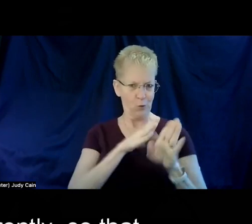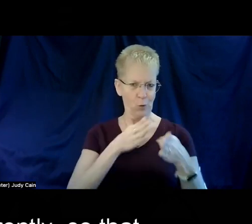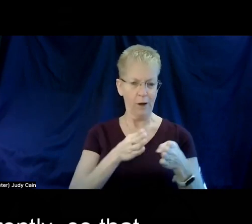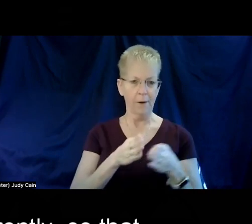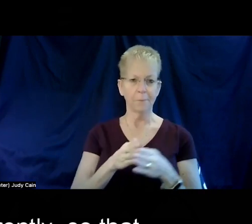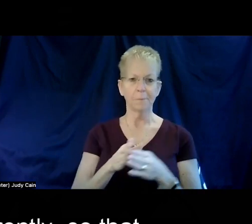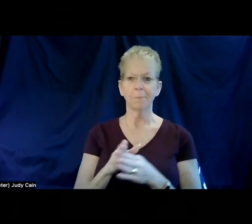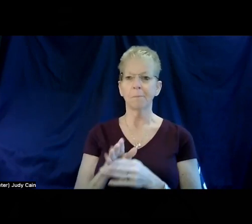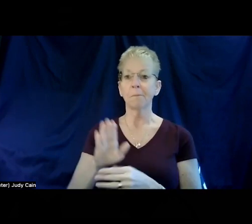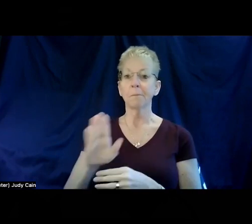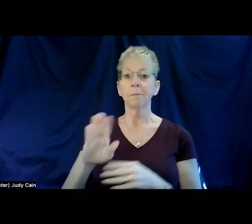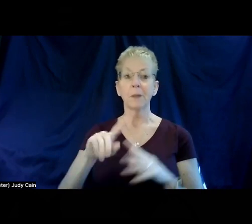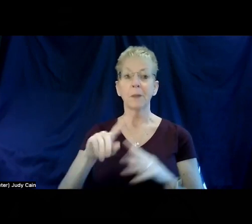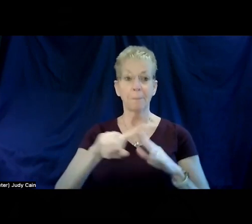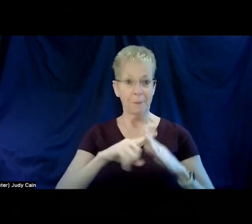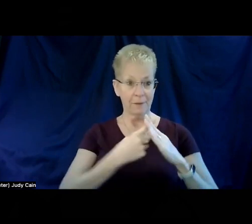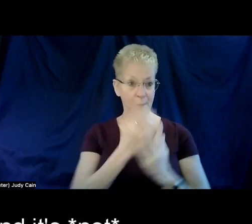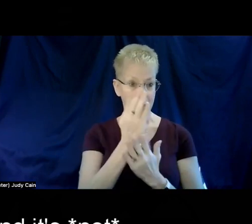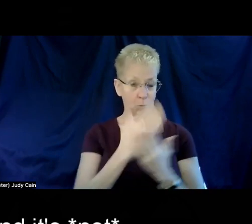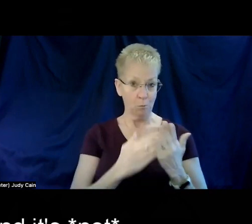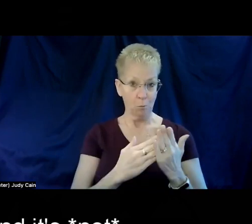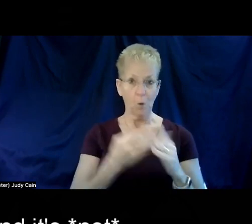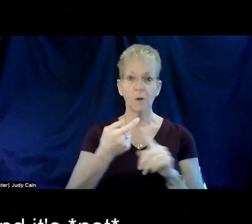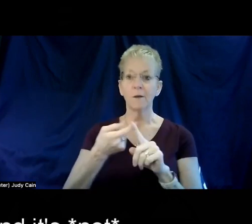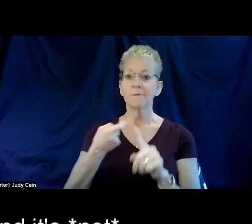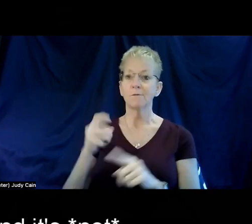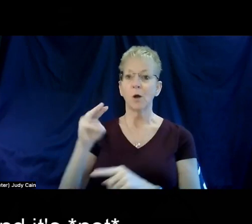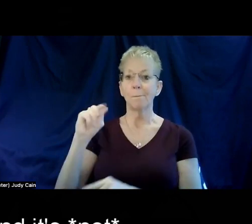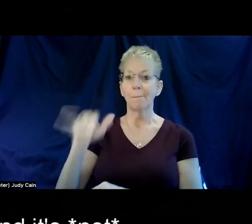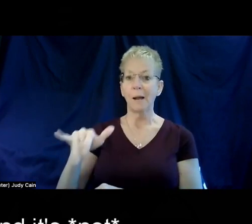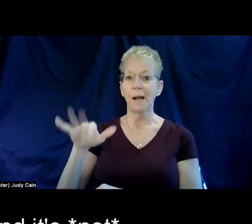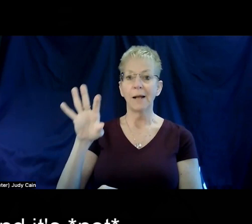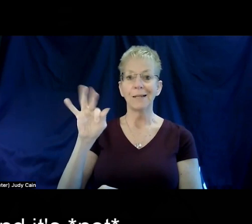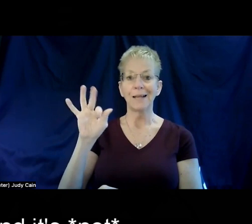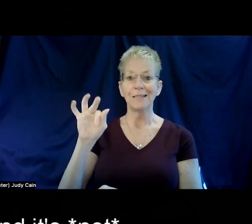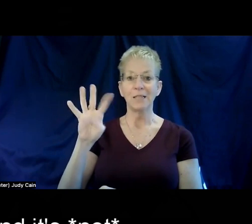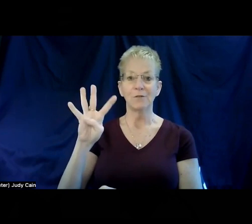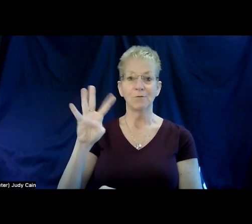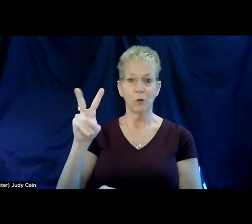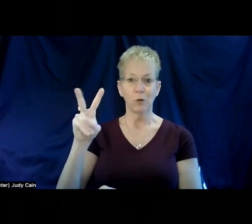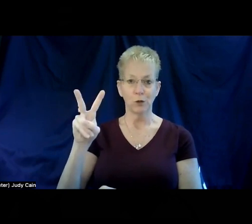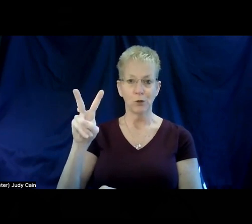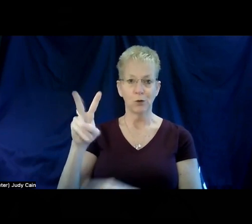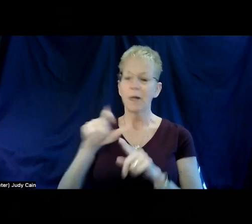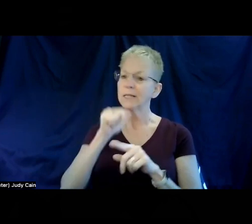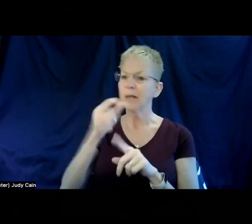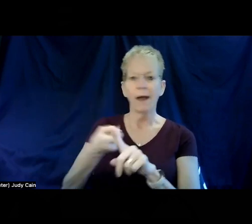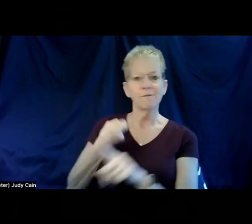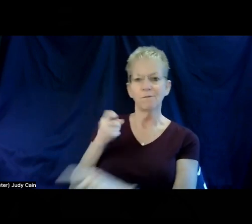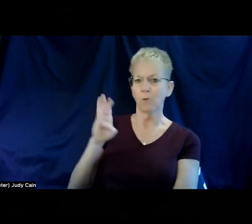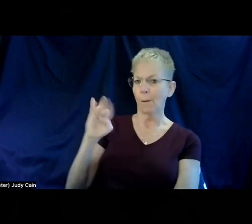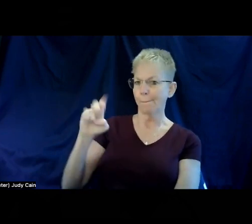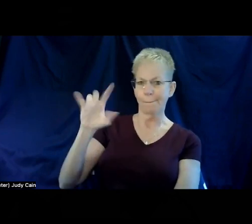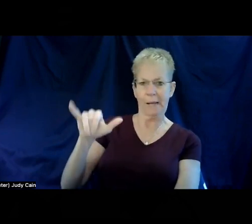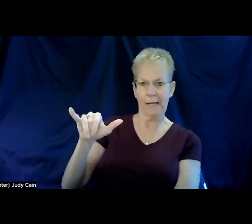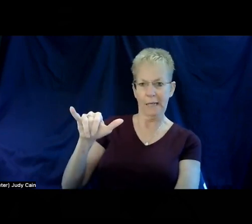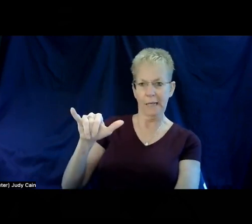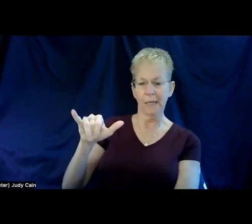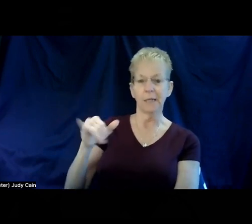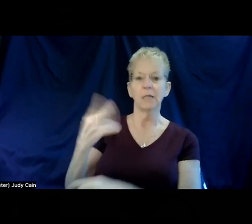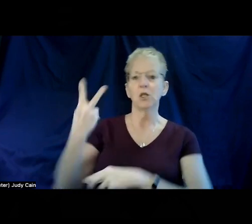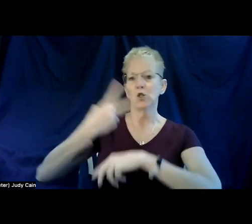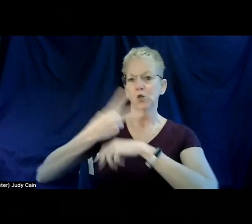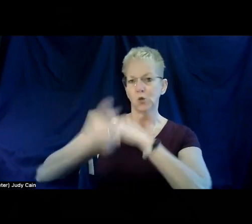preface is from May of 1942, and it's not in Billy's mind. This is what happened 2 years before